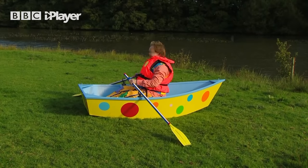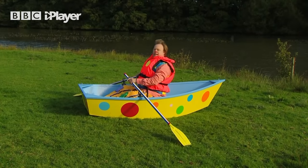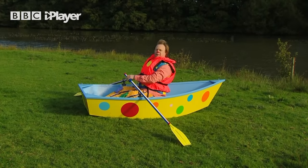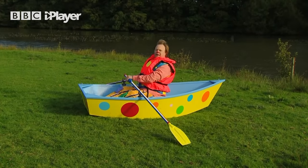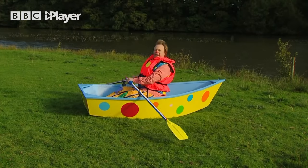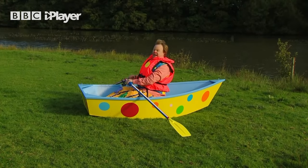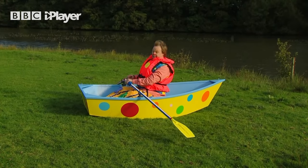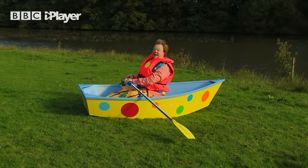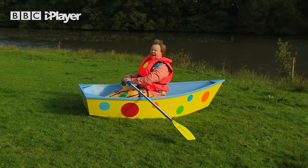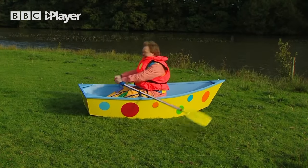ship ahoy